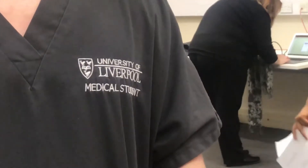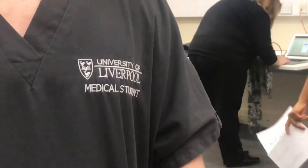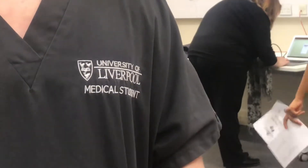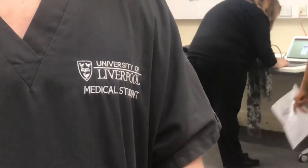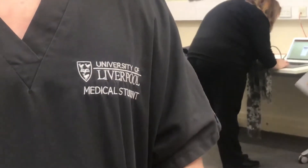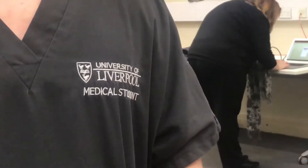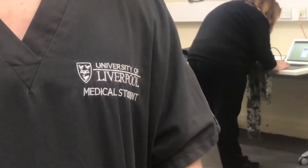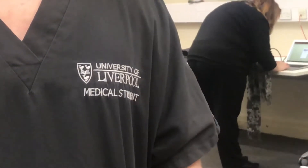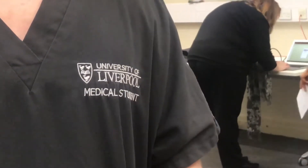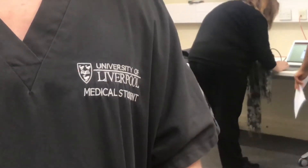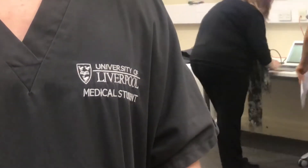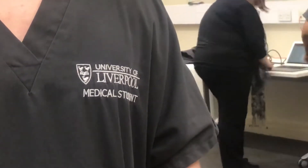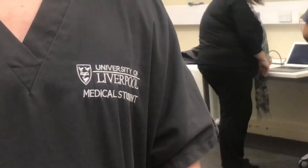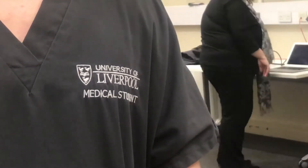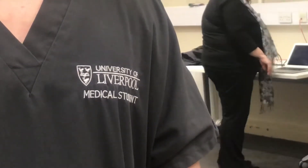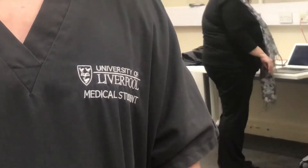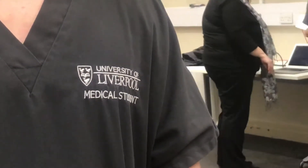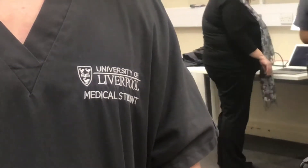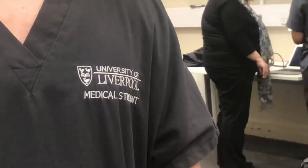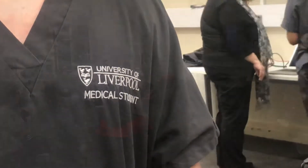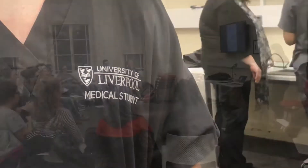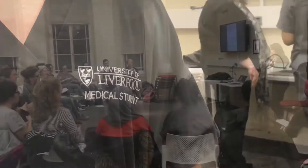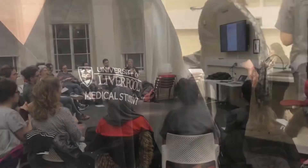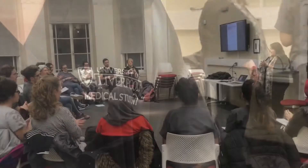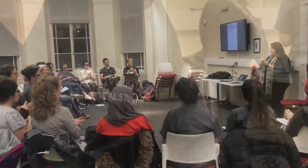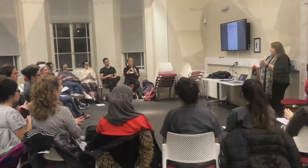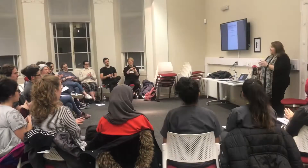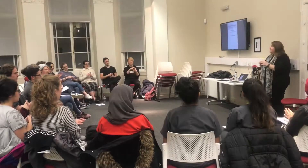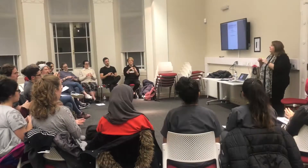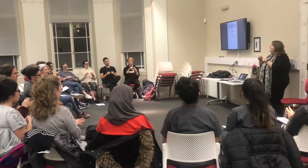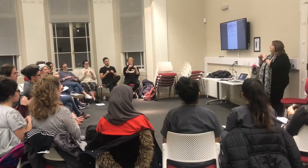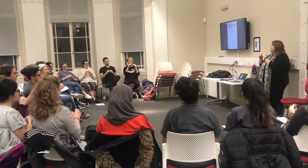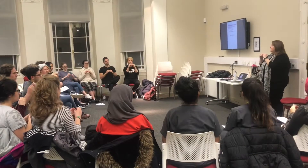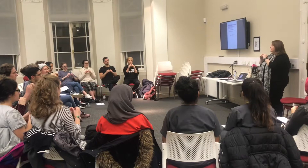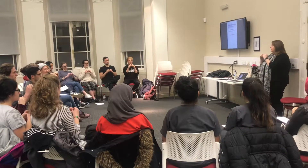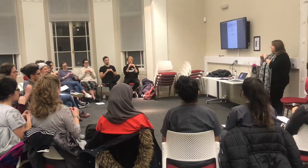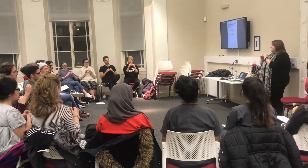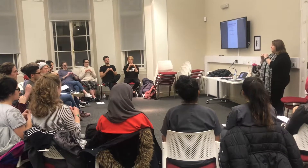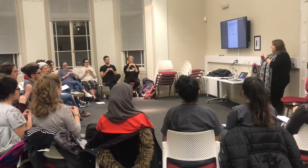University of Liverpool medical students are being taught sign language so that they can communicate with deaf patients.